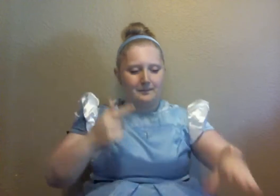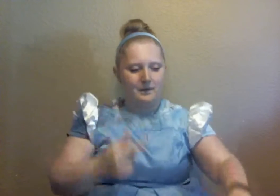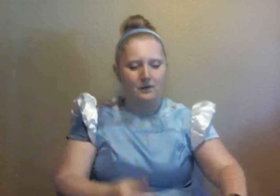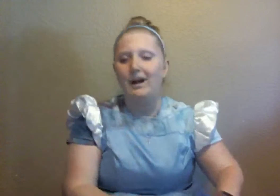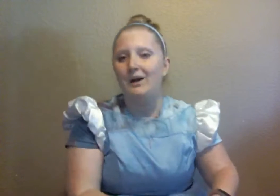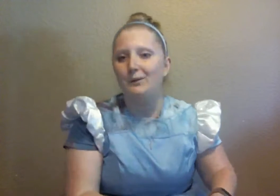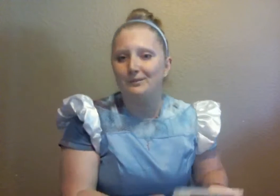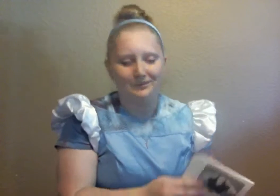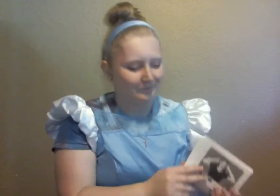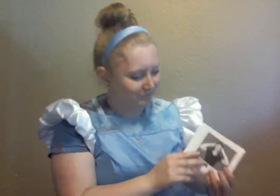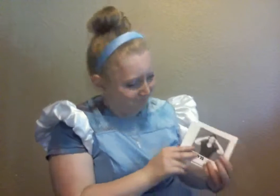crown.